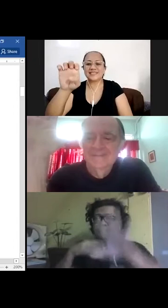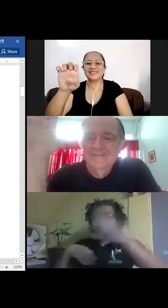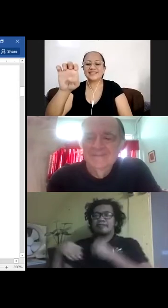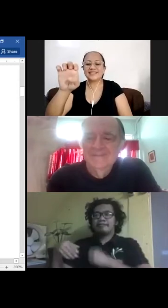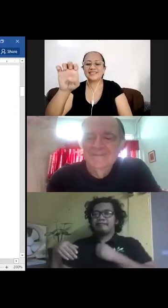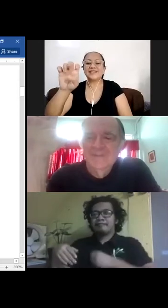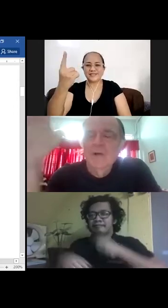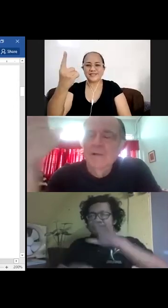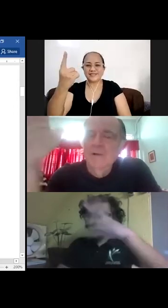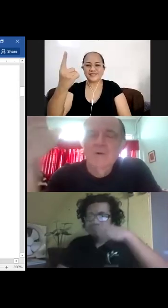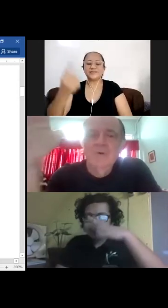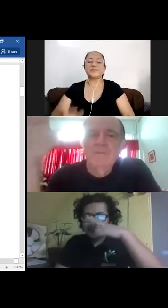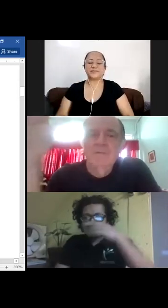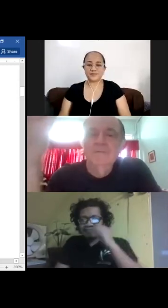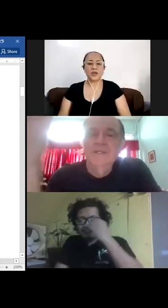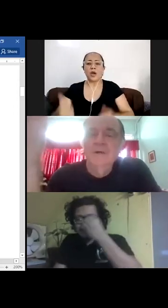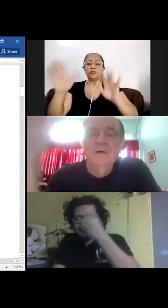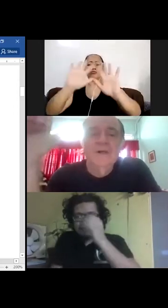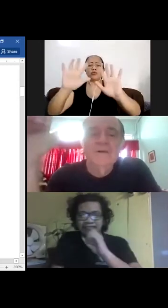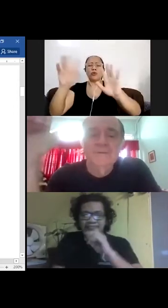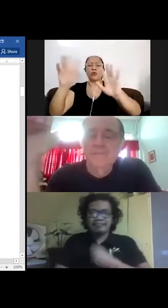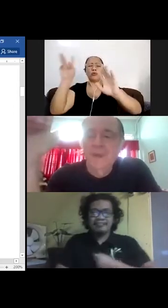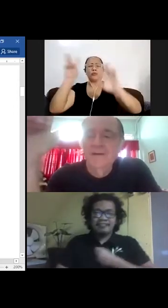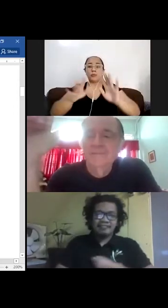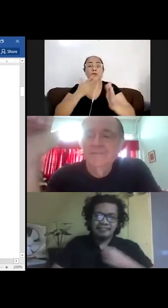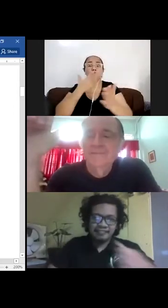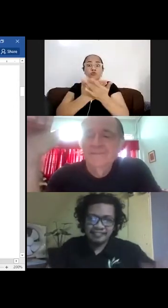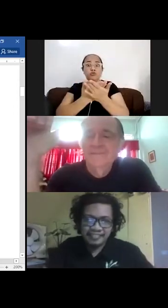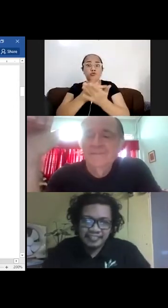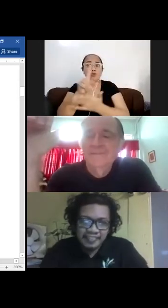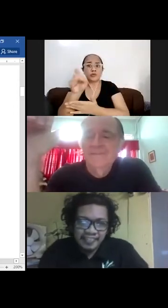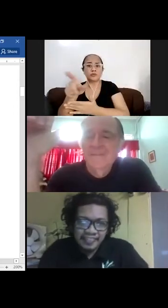sorry, sir. Okay, no problem. It's a good question.